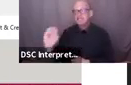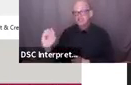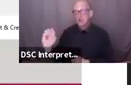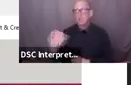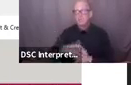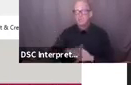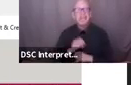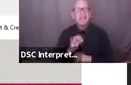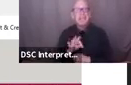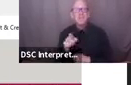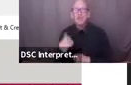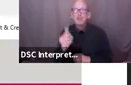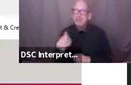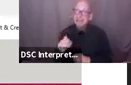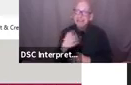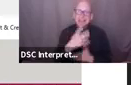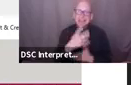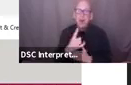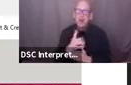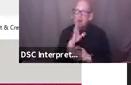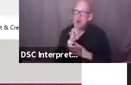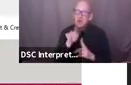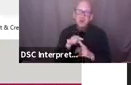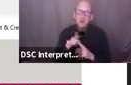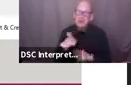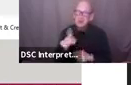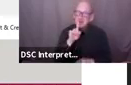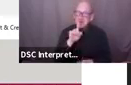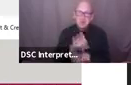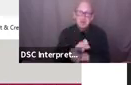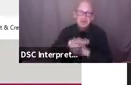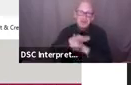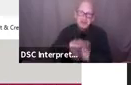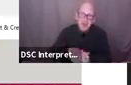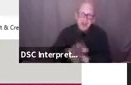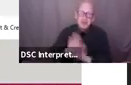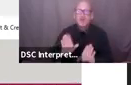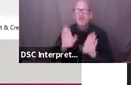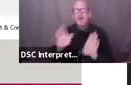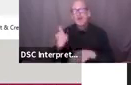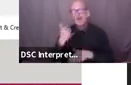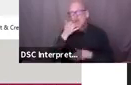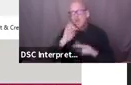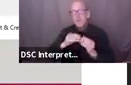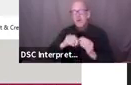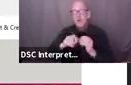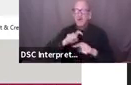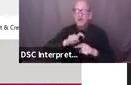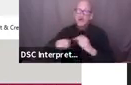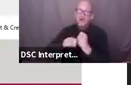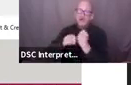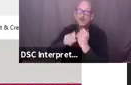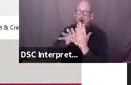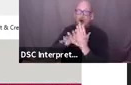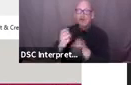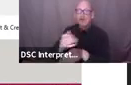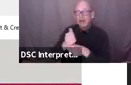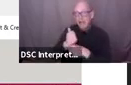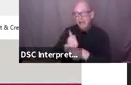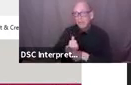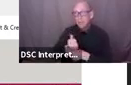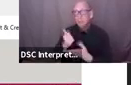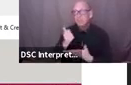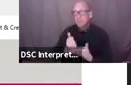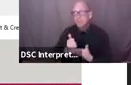419-442-0580. If you just need someone to talk to, you're just stressed, this is a great phone number for you to call and just get some help. Also,